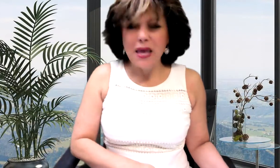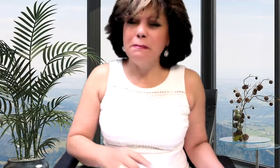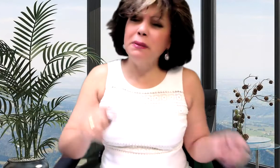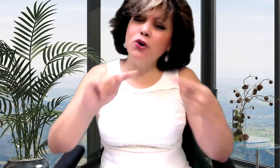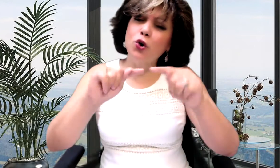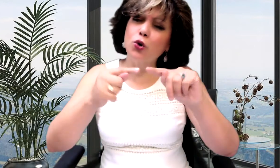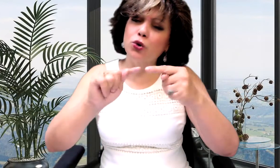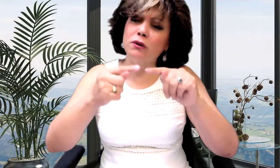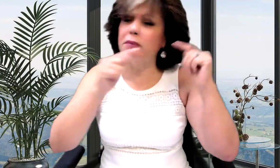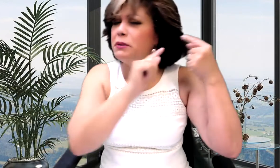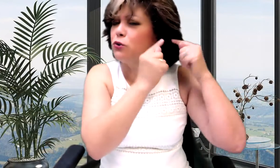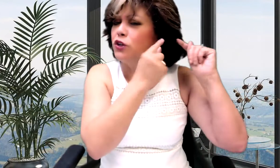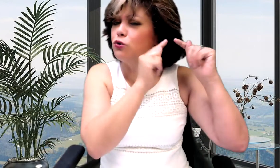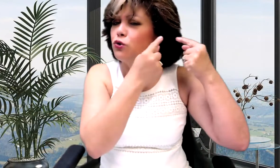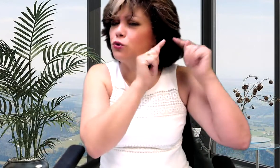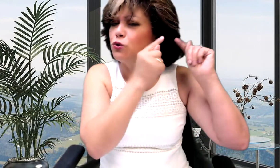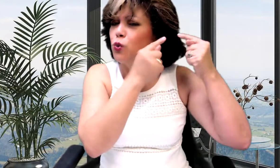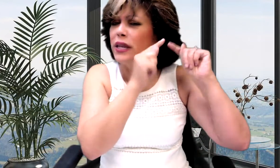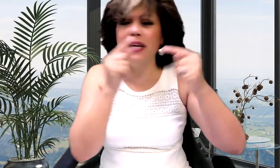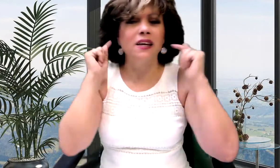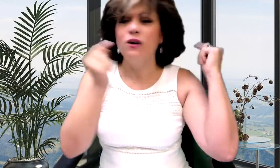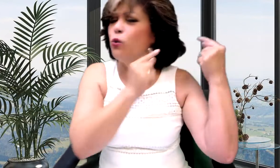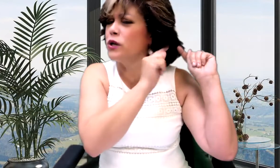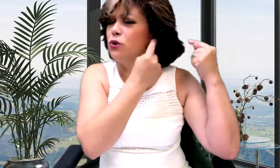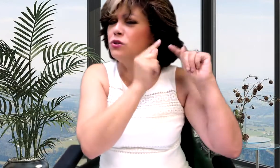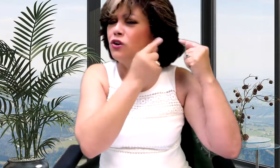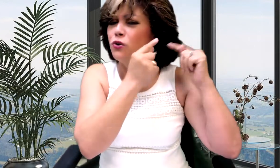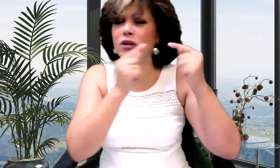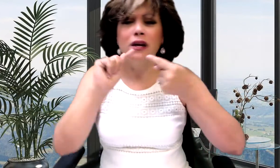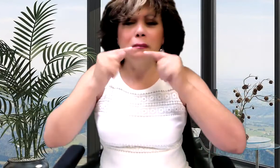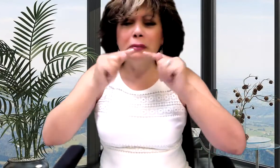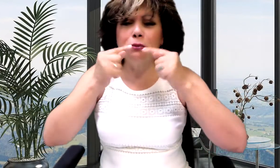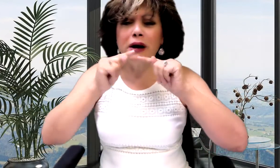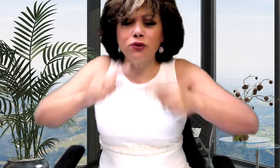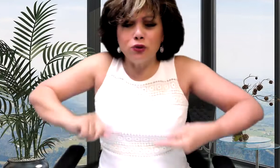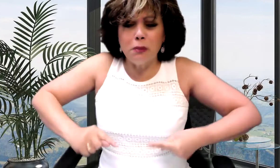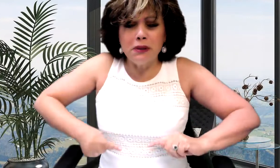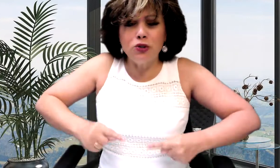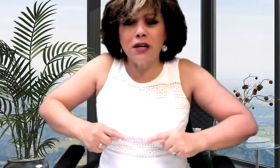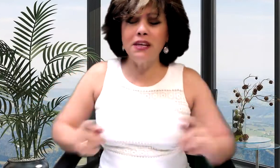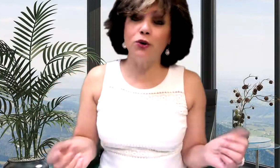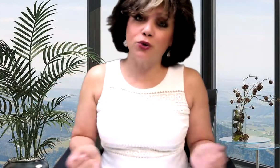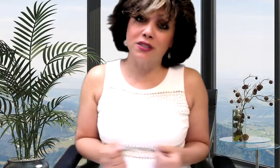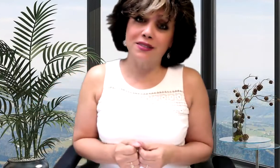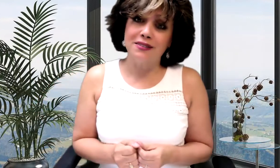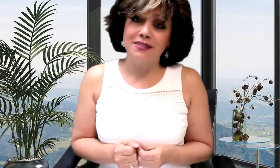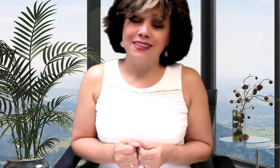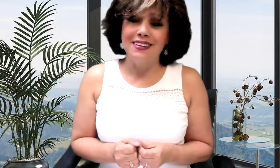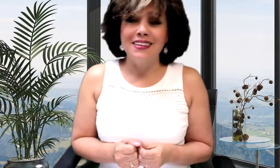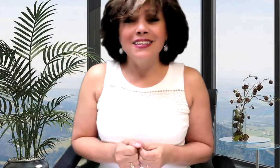Maybe they're hurt. Maybe their ears hurt, duele, oídos hurt. Maybe their mouth hurts, maybe their tummy hurts. You